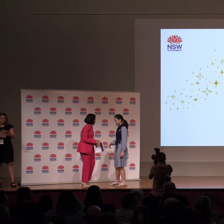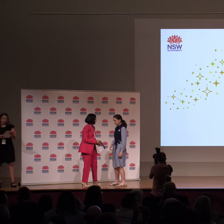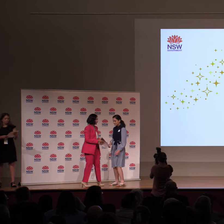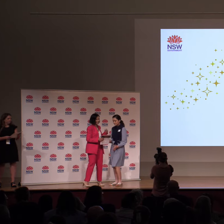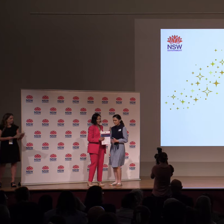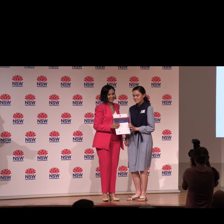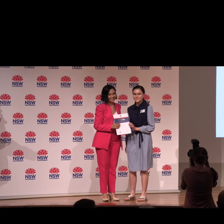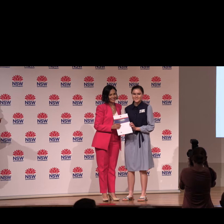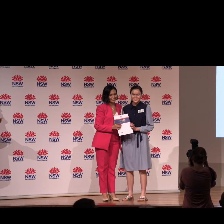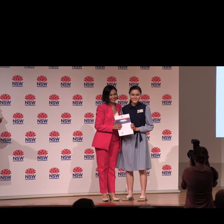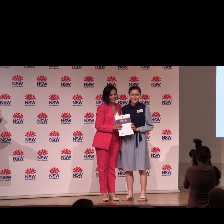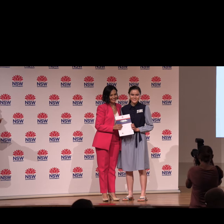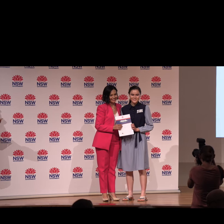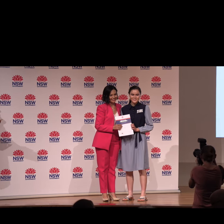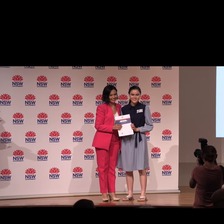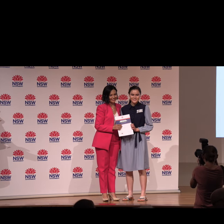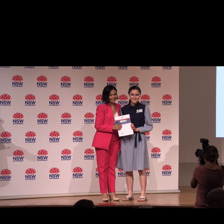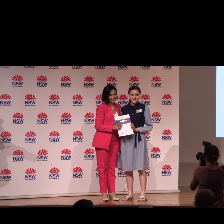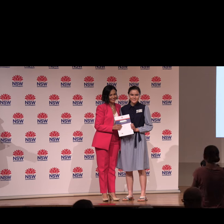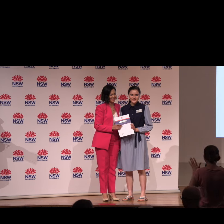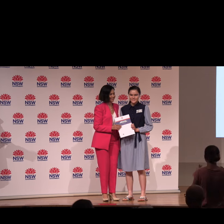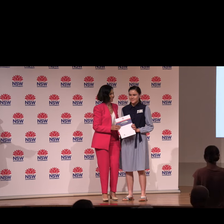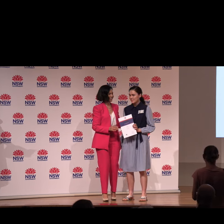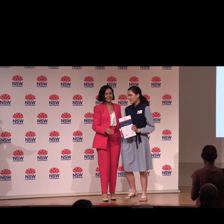Akshara Reddy Yadam, St. George Girls High School.